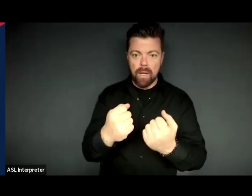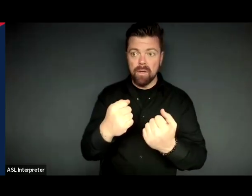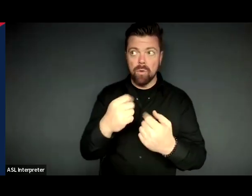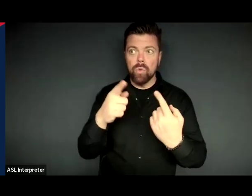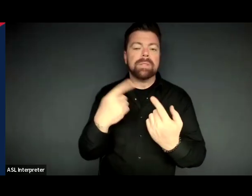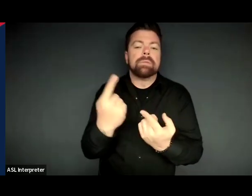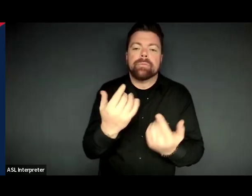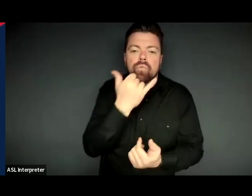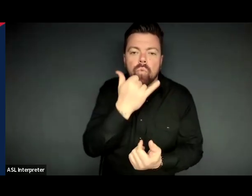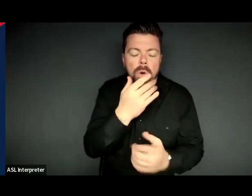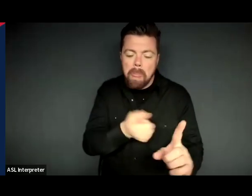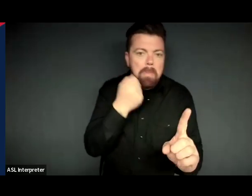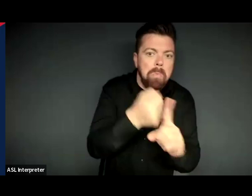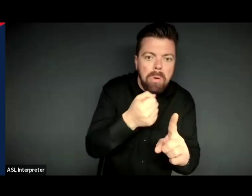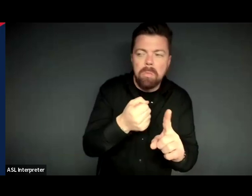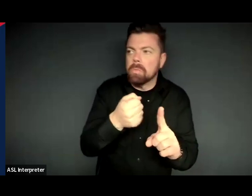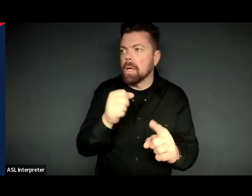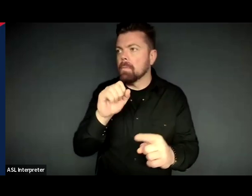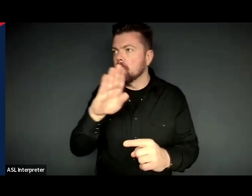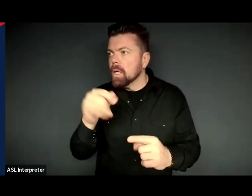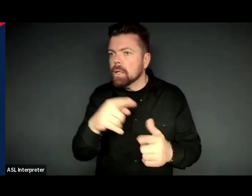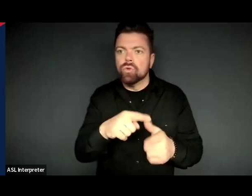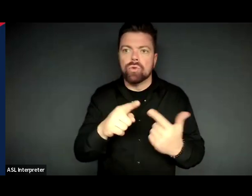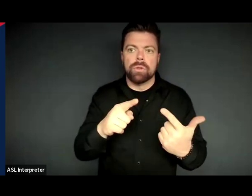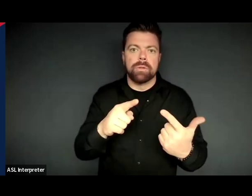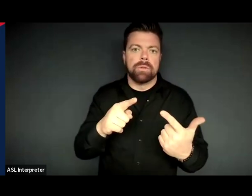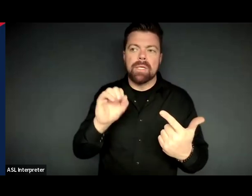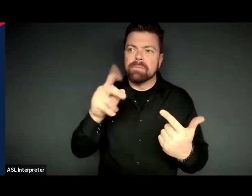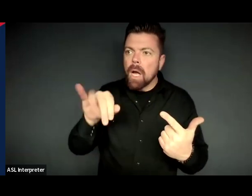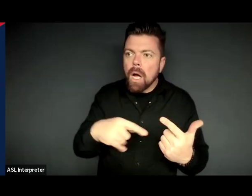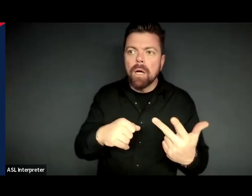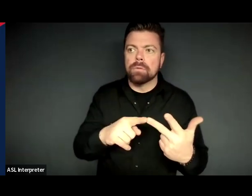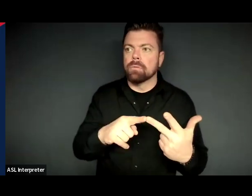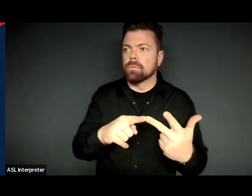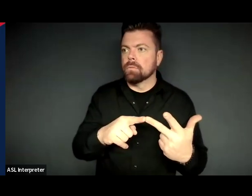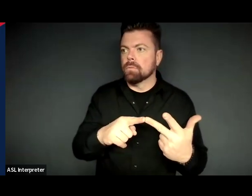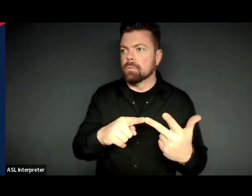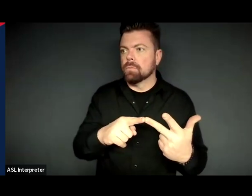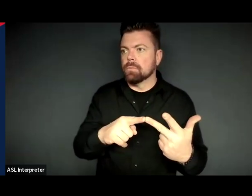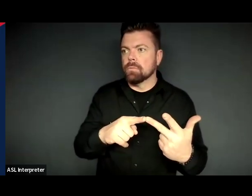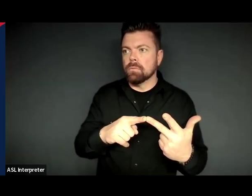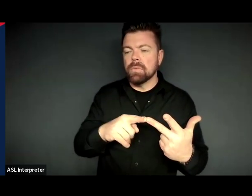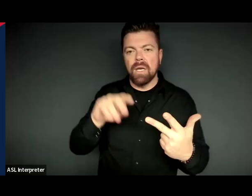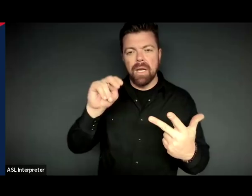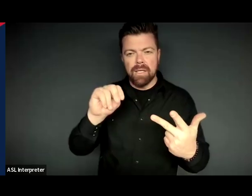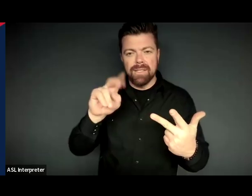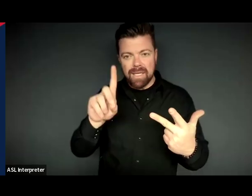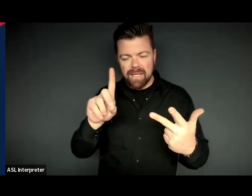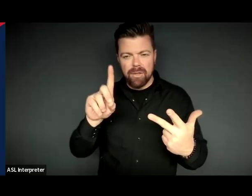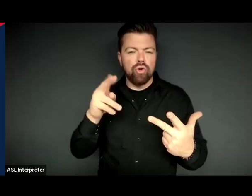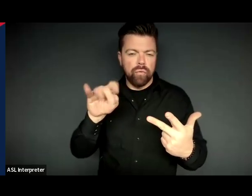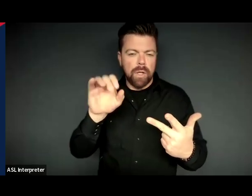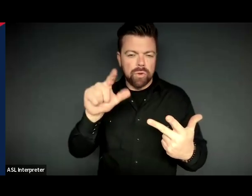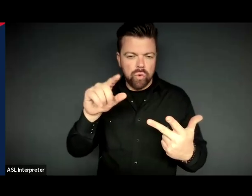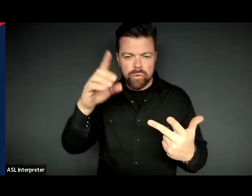like brain injury or spinal cord injury, neurological disease, no matter what age